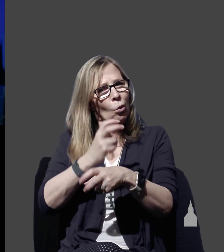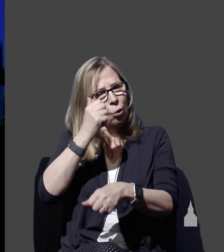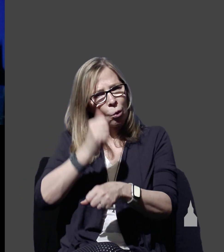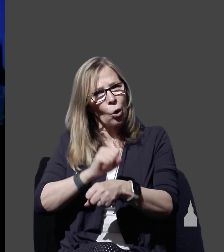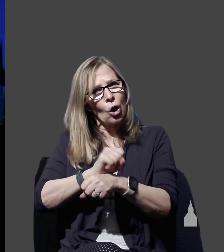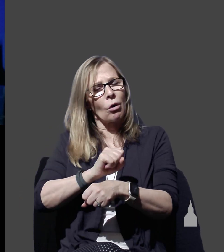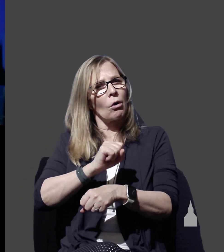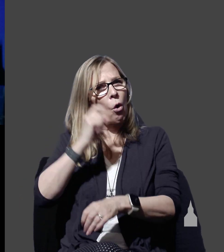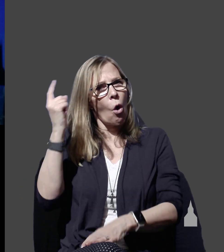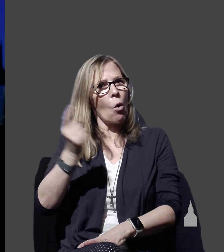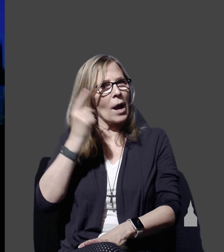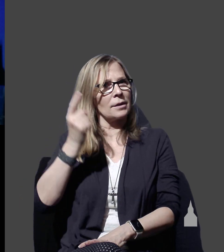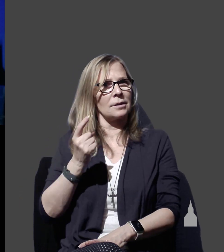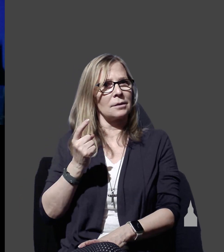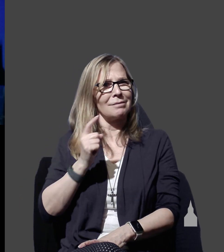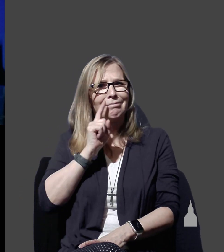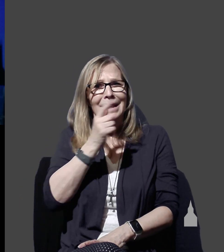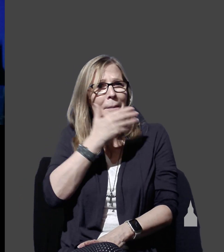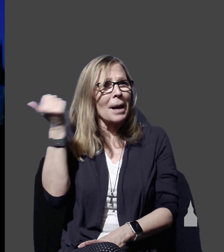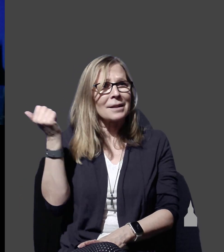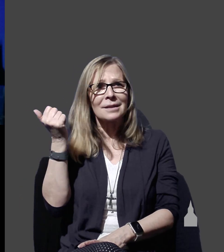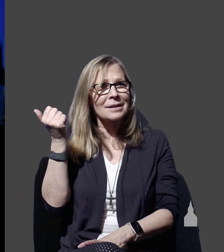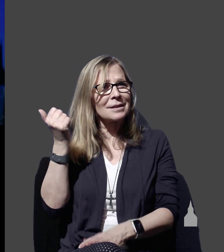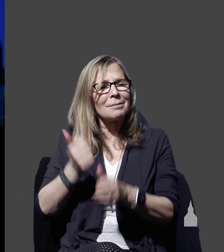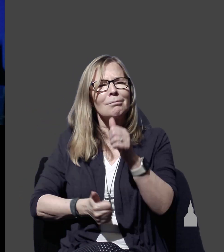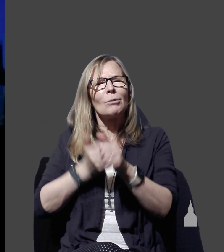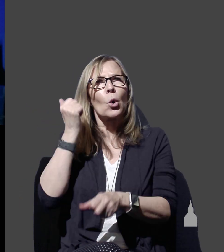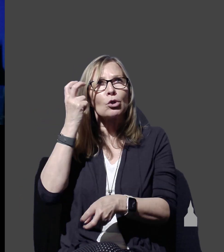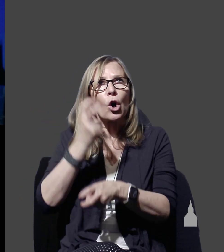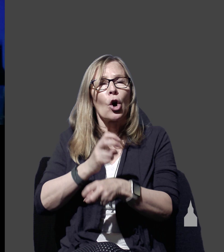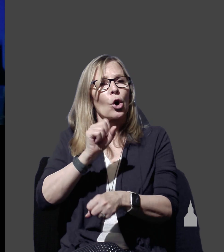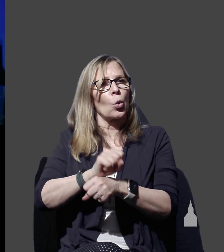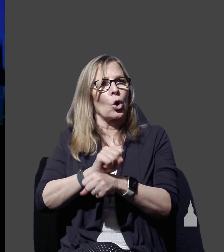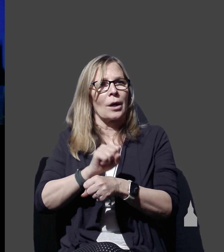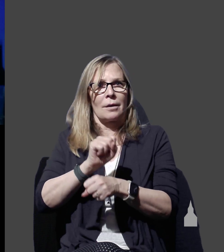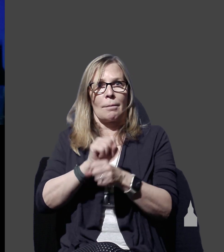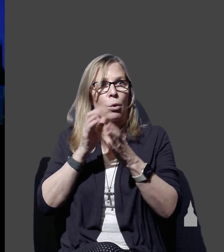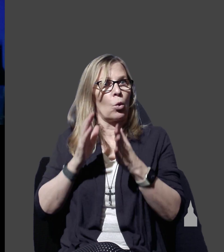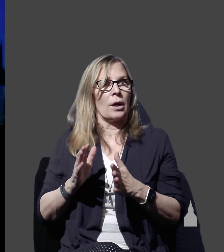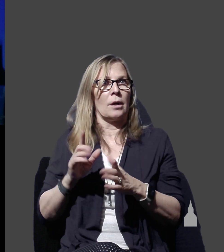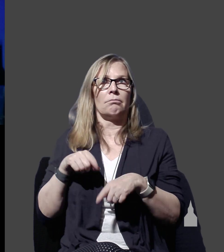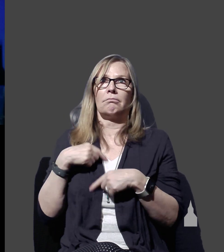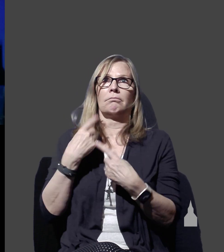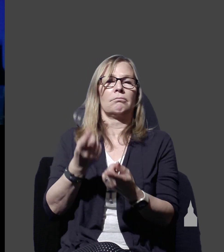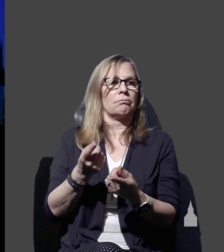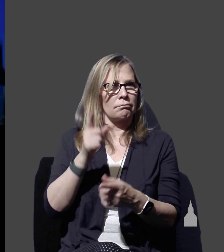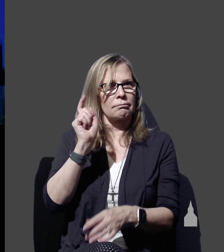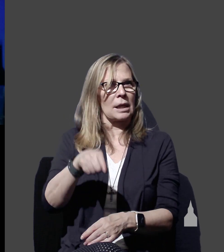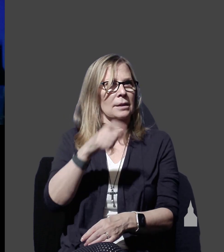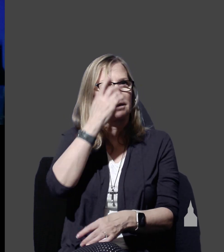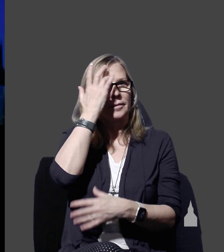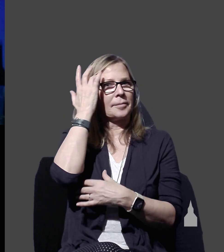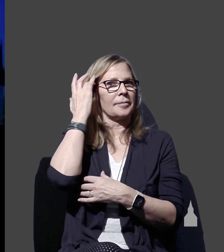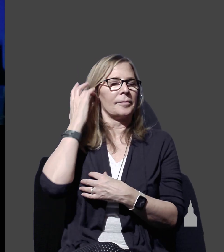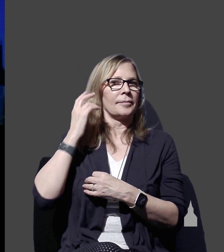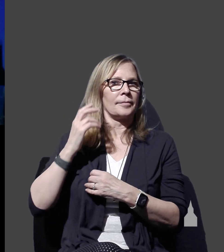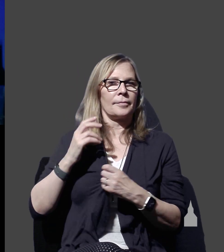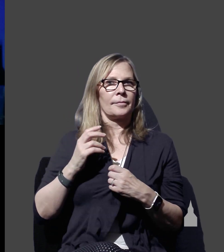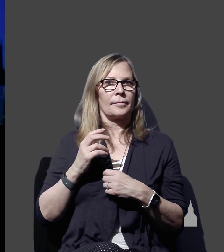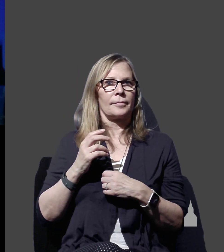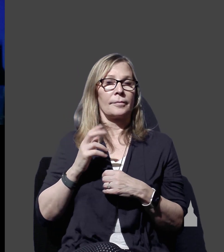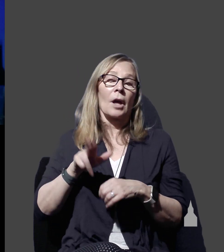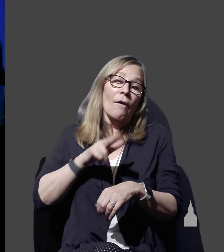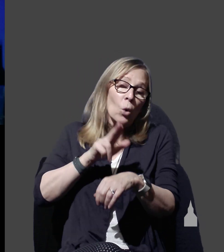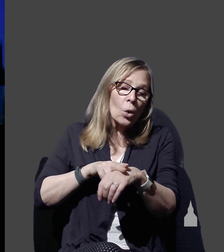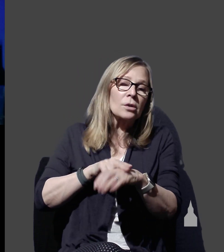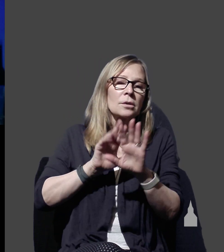time. Be the best, be the most hardworking employee that your employer has. Now, of